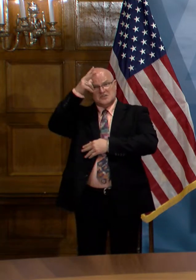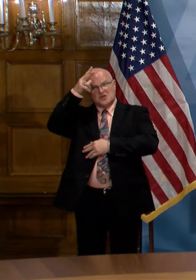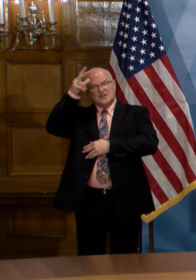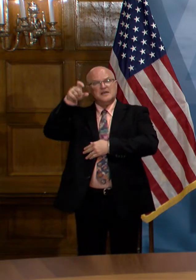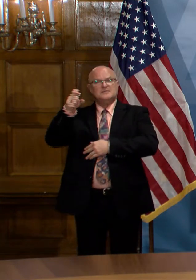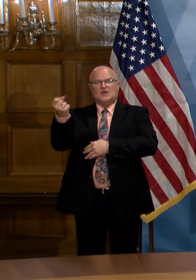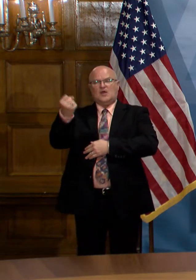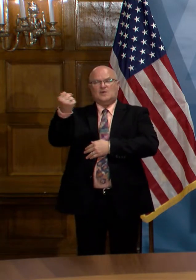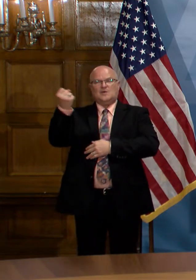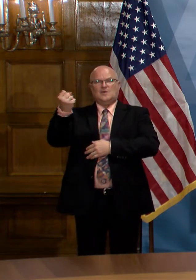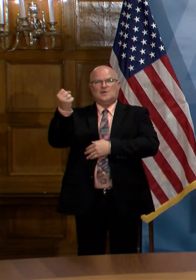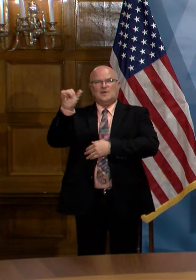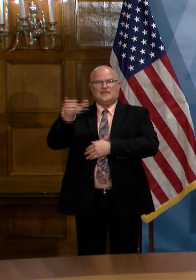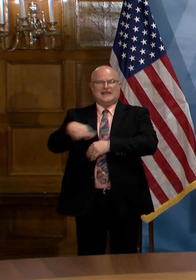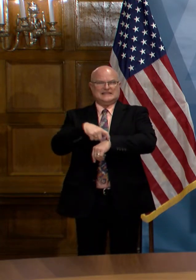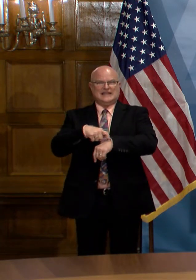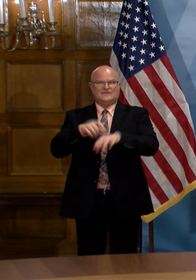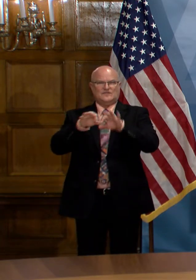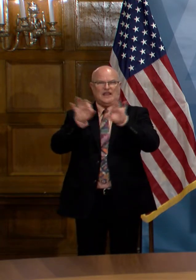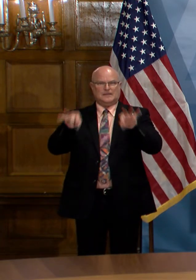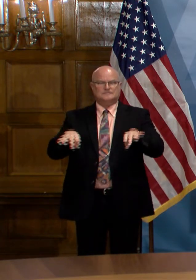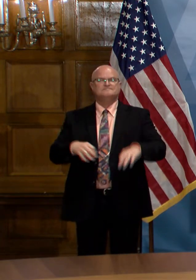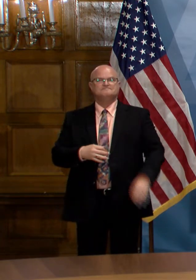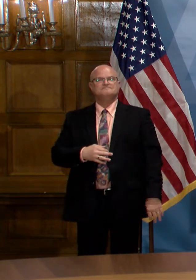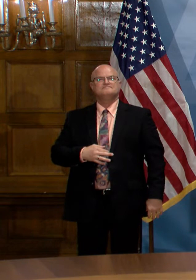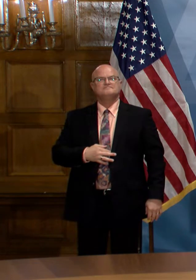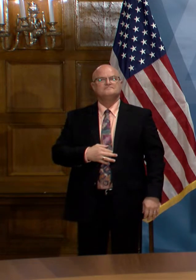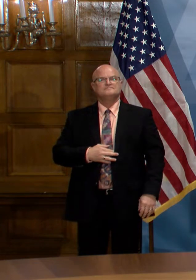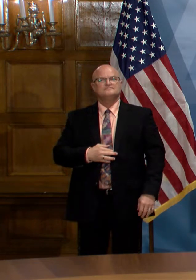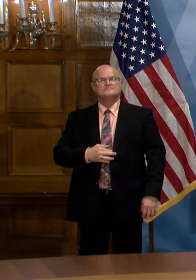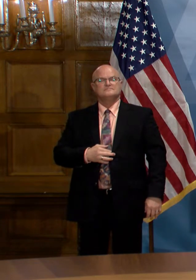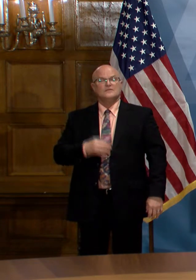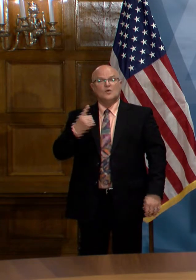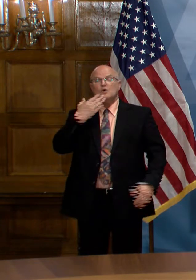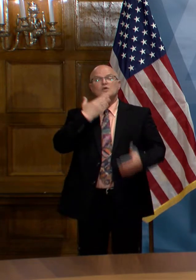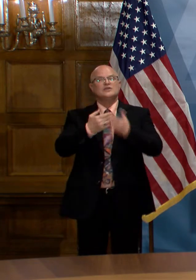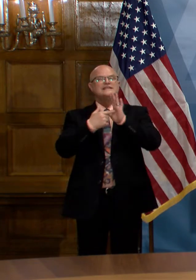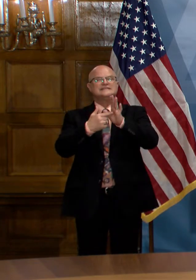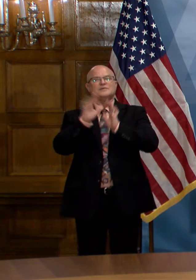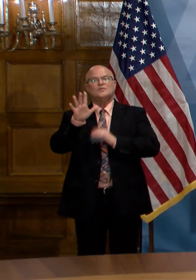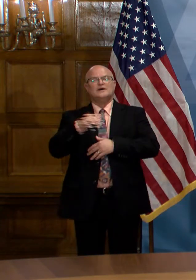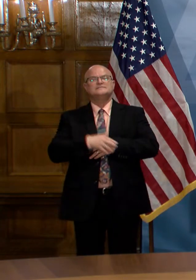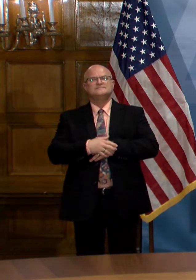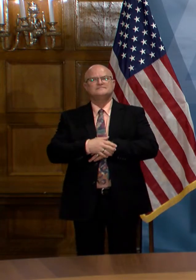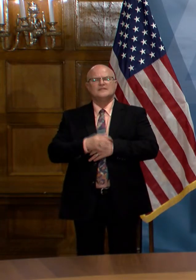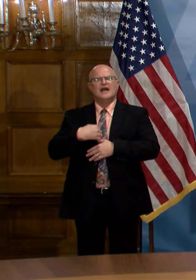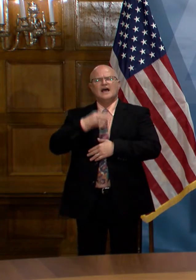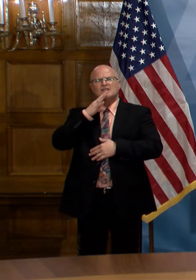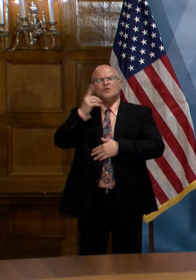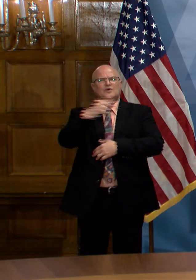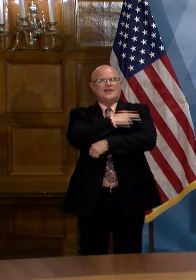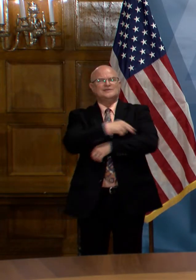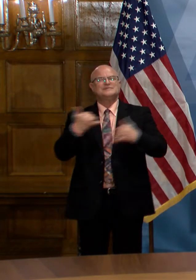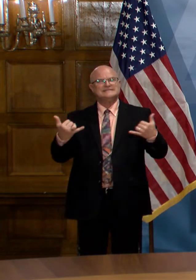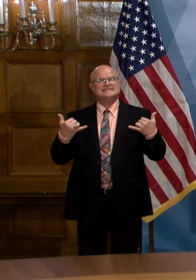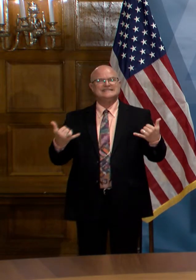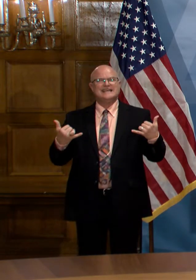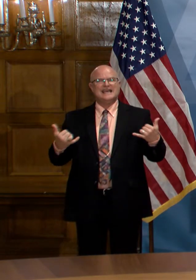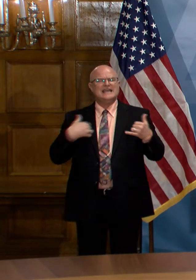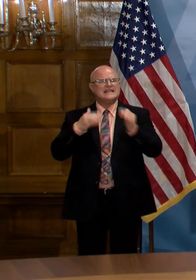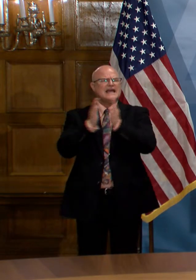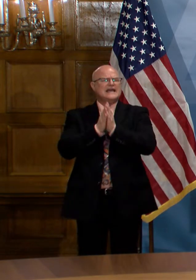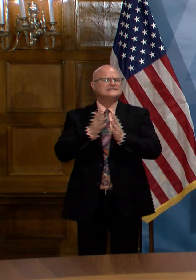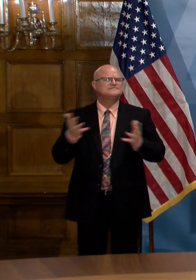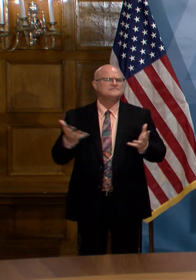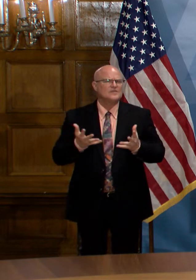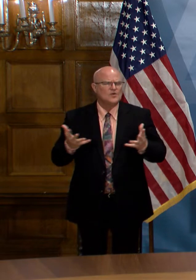has to be held to that particular time frame. And a good illustration is, I talked to one hospital today, and I asked